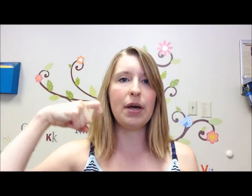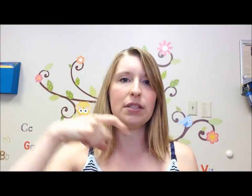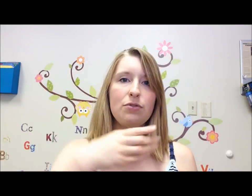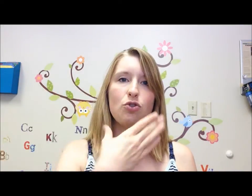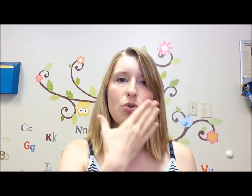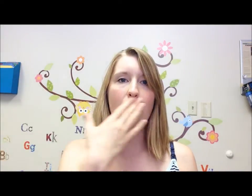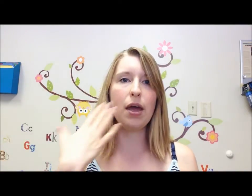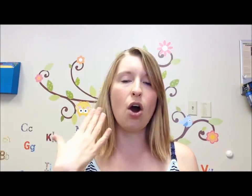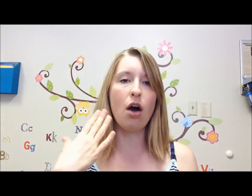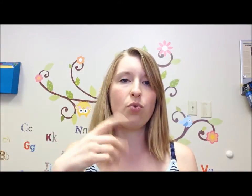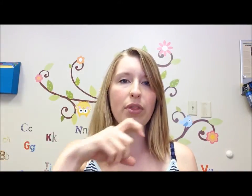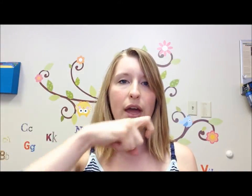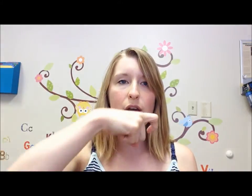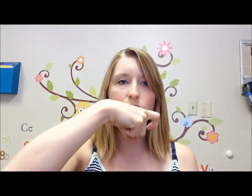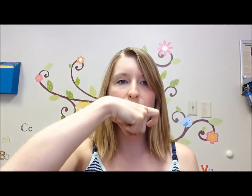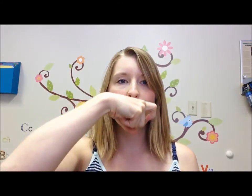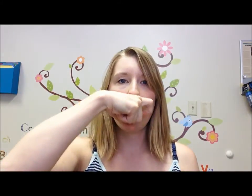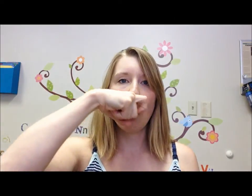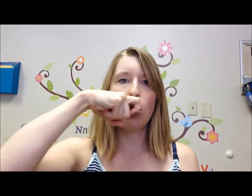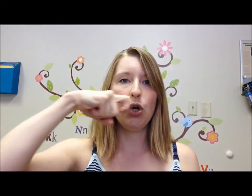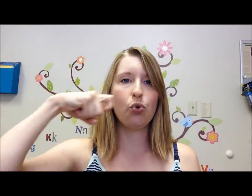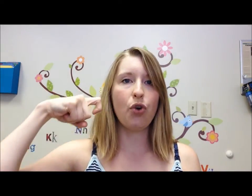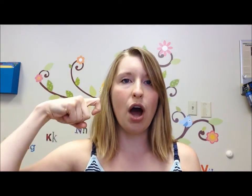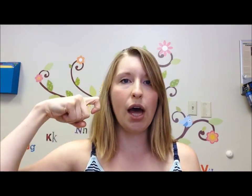if drying off with a handkerchief. Dry.